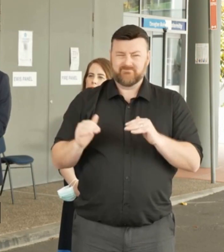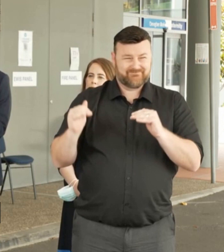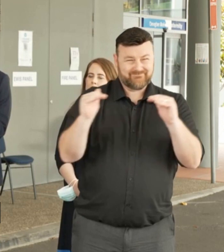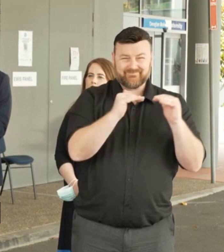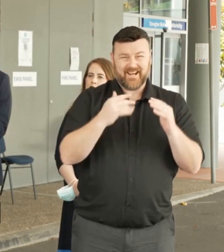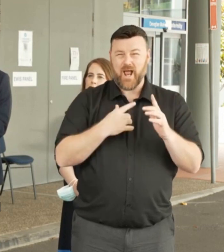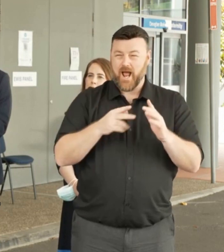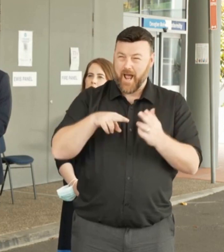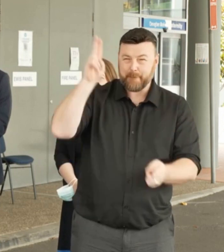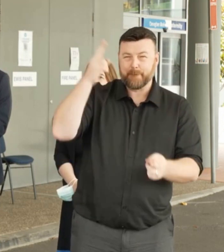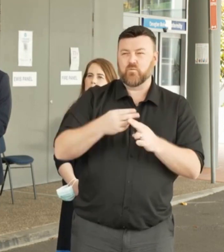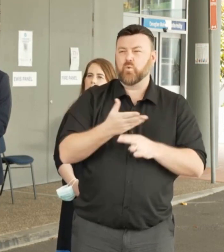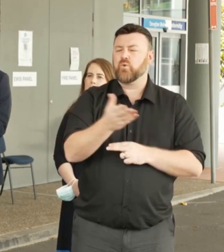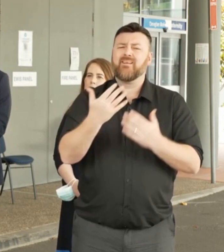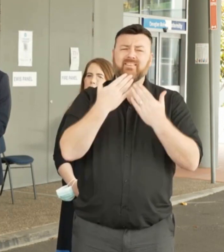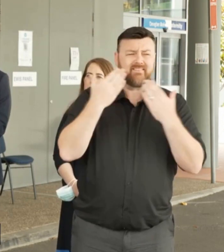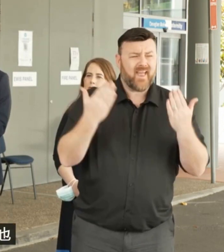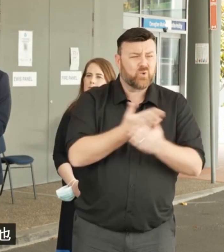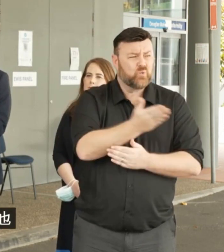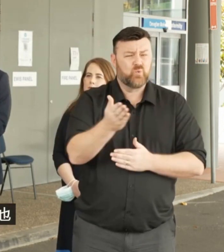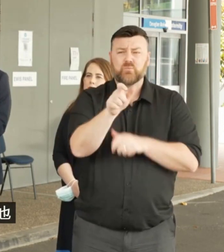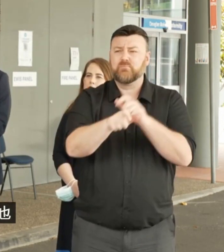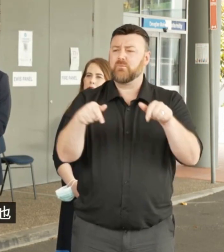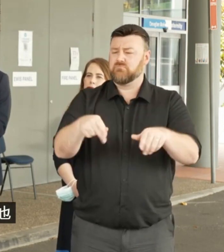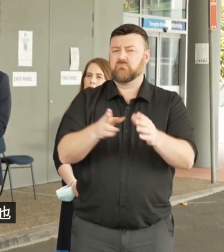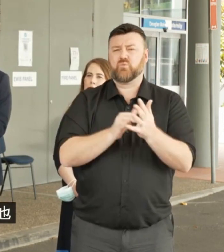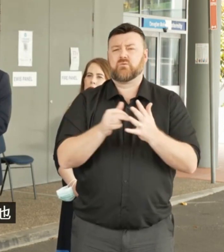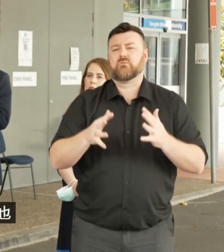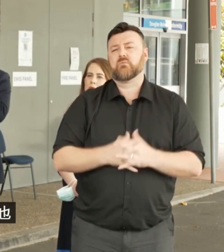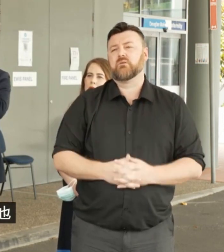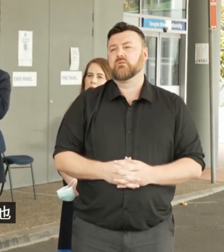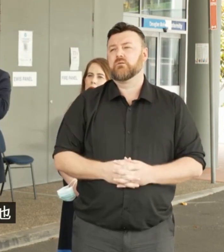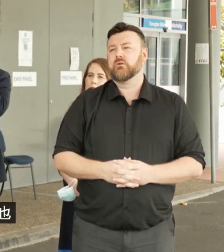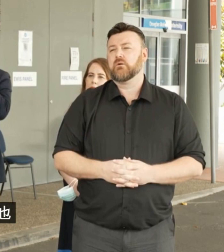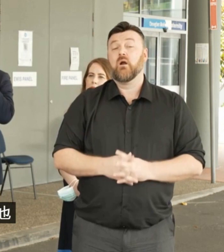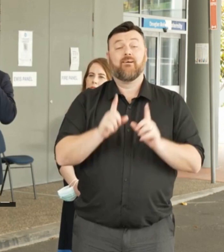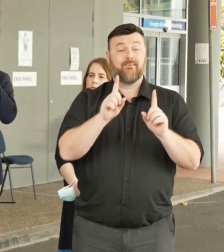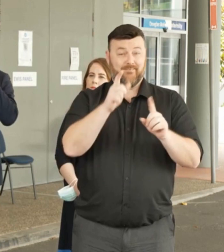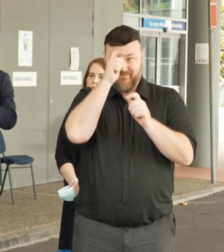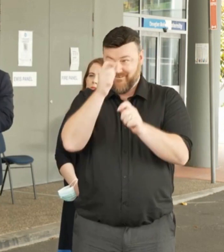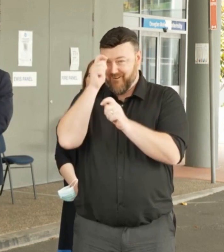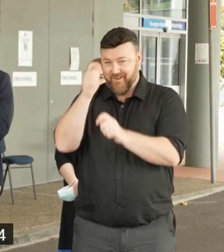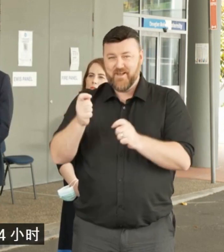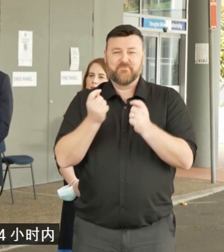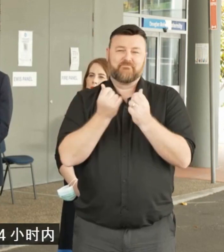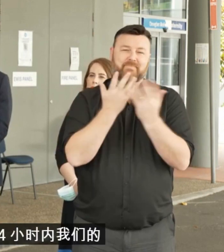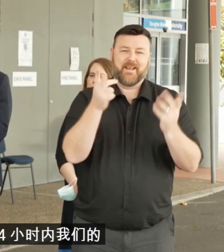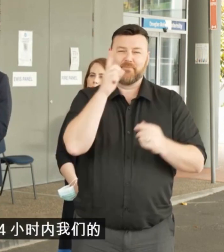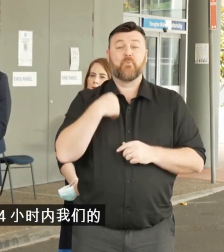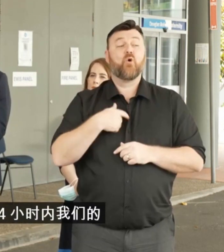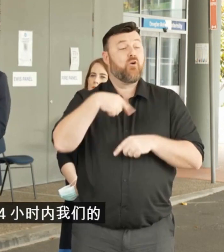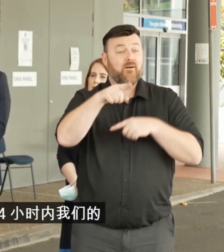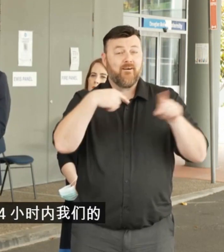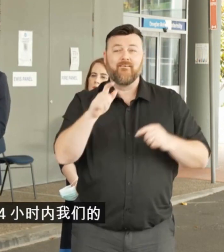So I want to thank everybody across the state for their efforts. I also want to acknowledge the many people who have gone out and been tested.